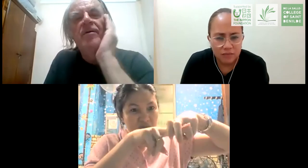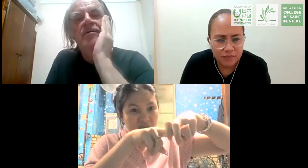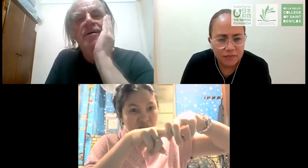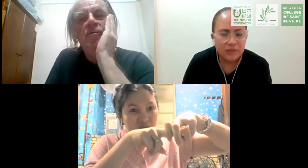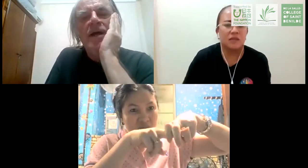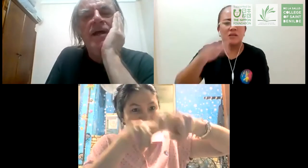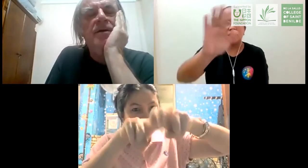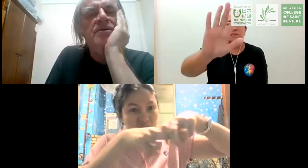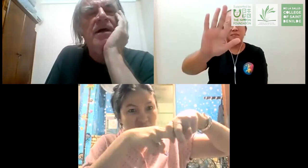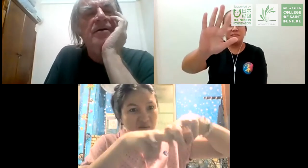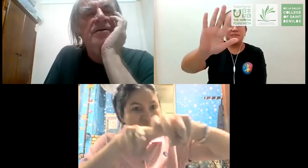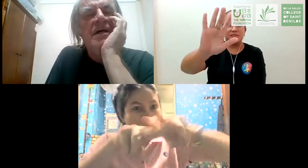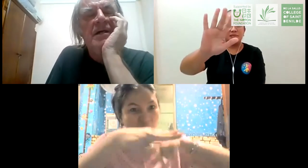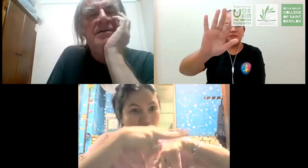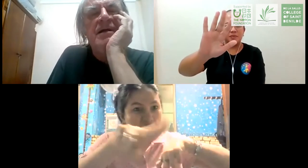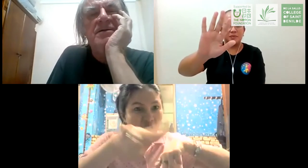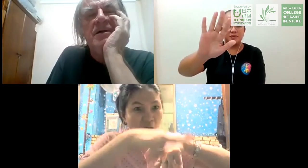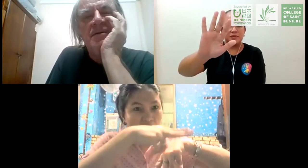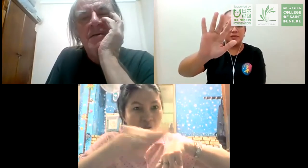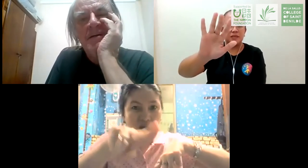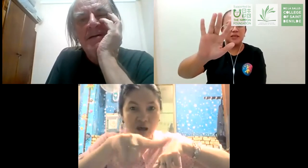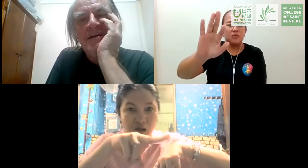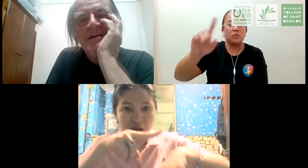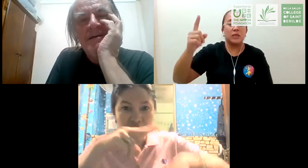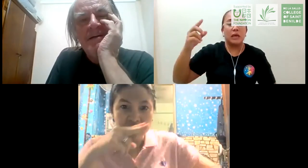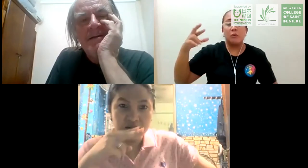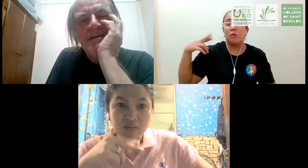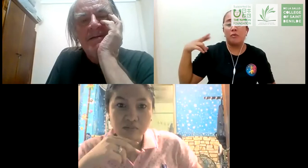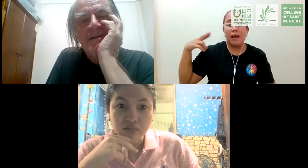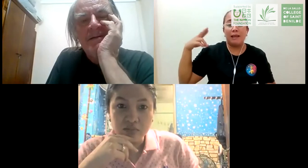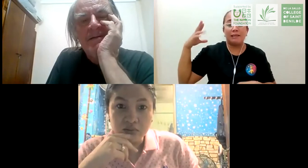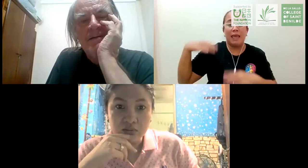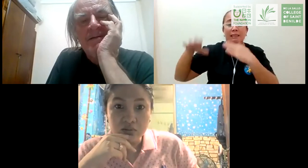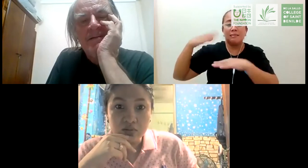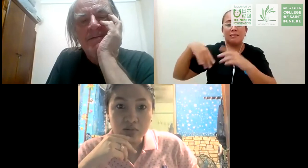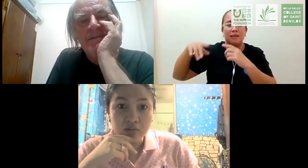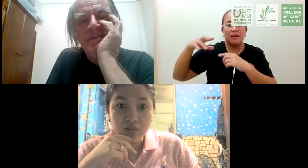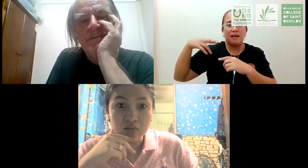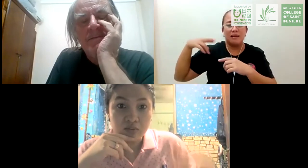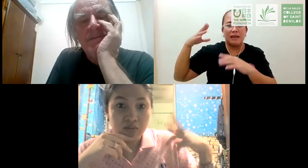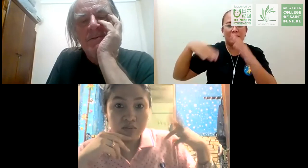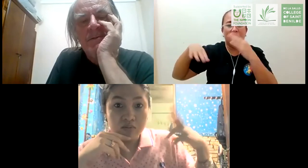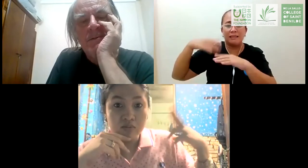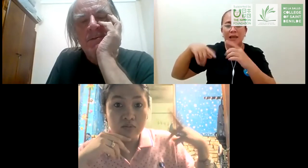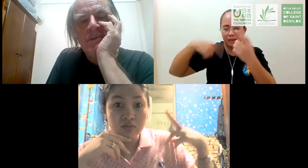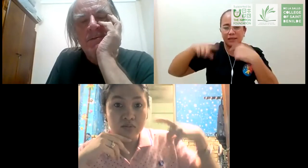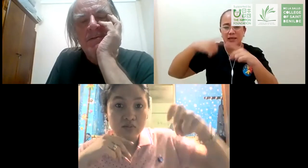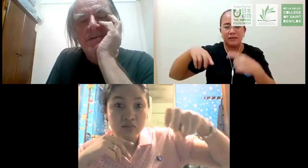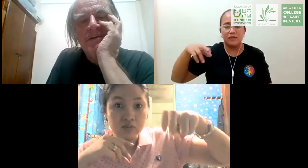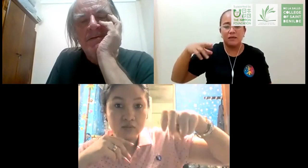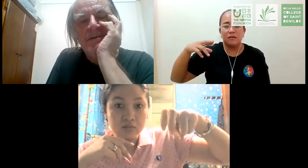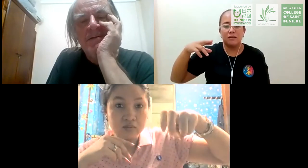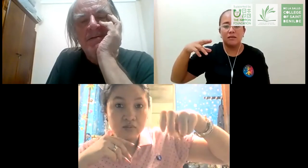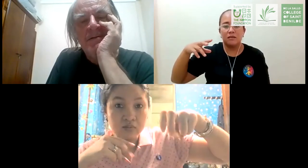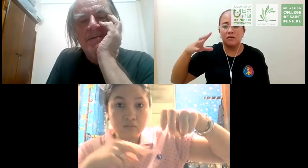Let's have a right-hand signer sign us that sign. So I'm just confused which one is the dominant hand that we